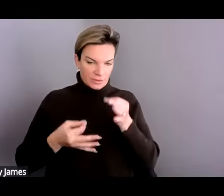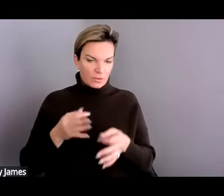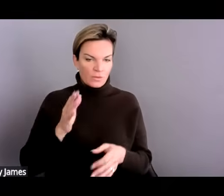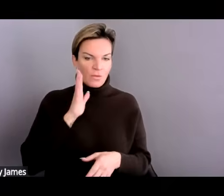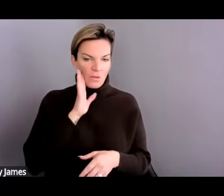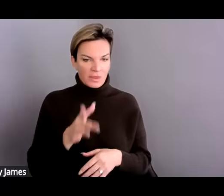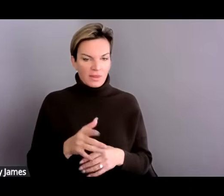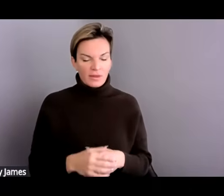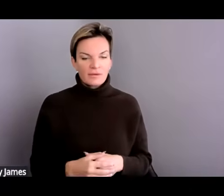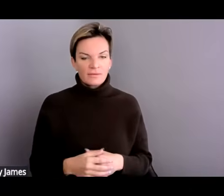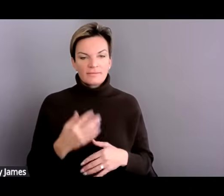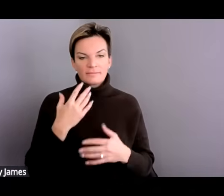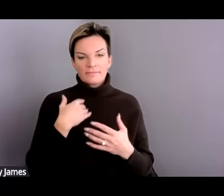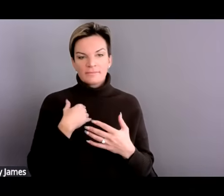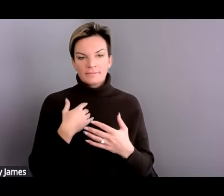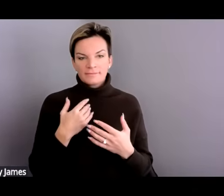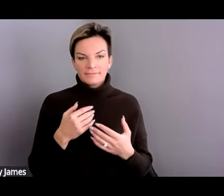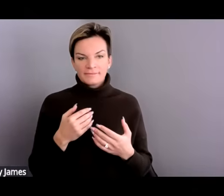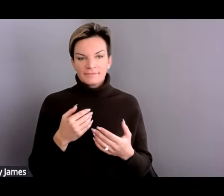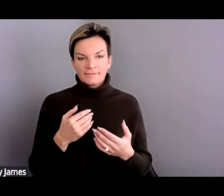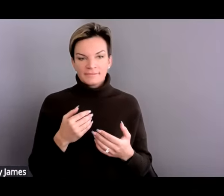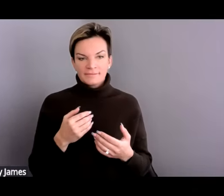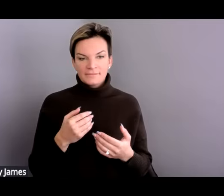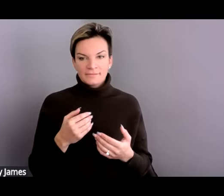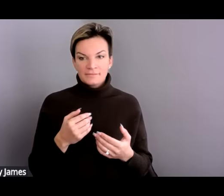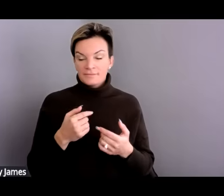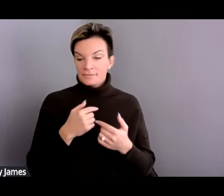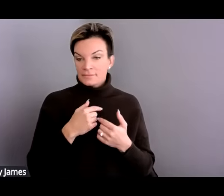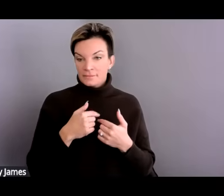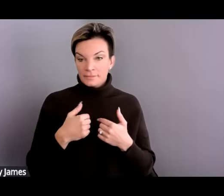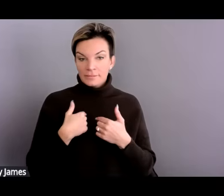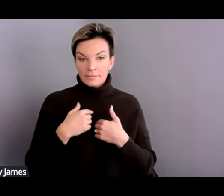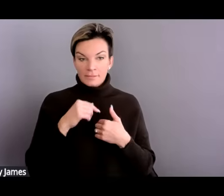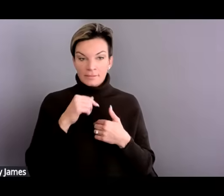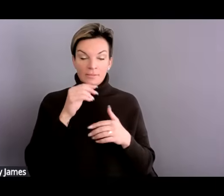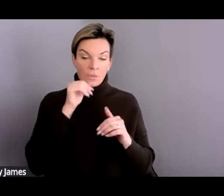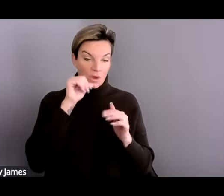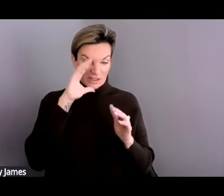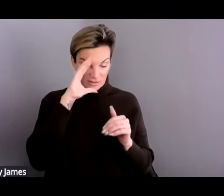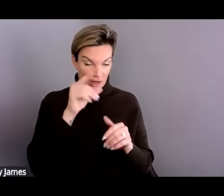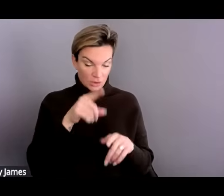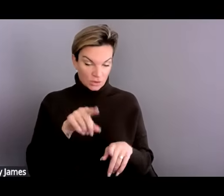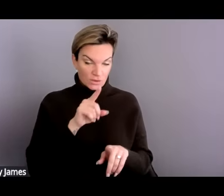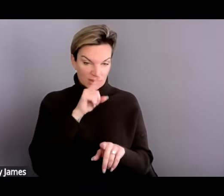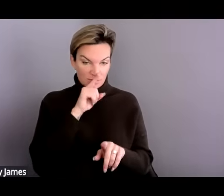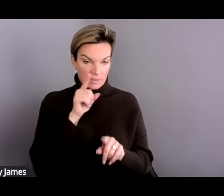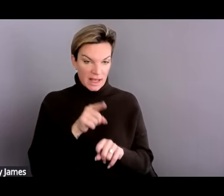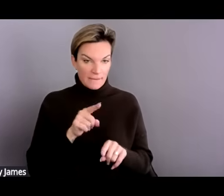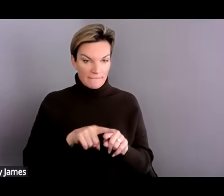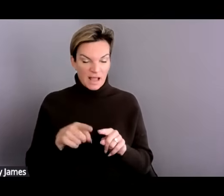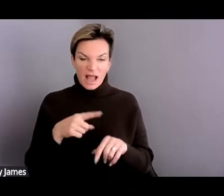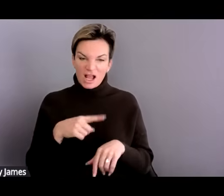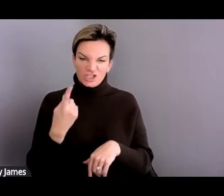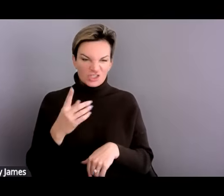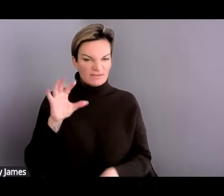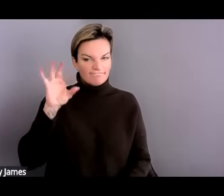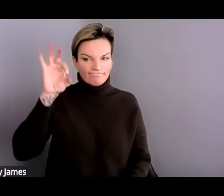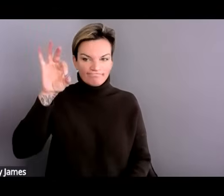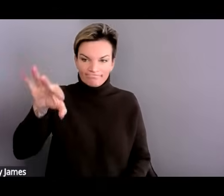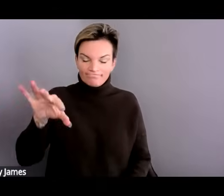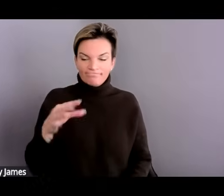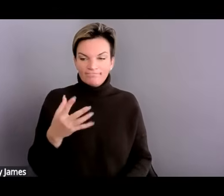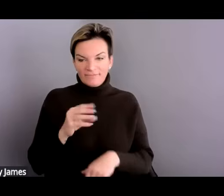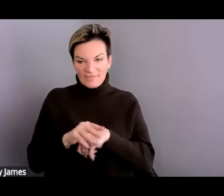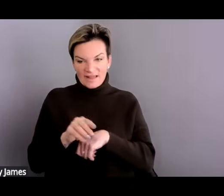So I'm not particularly expecting a response to that. It's just a friendly piece of advice, because I think those challenges